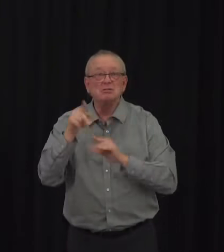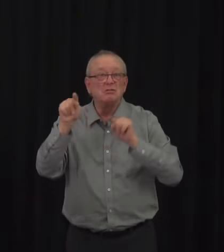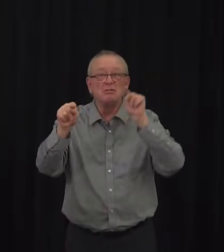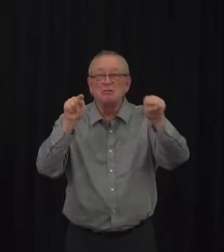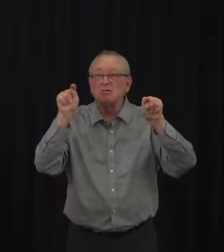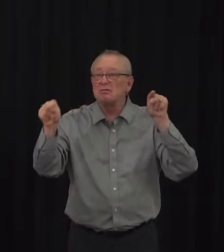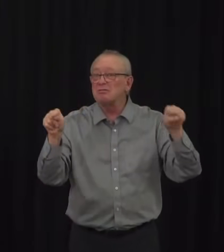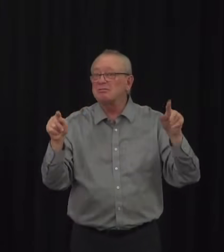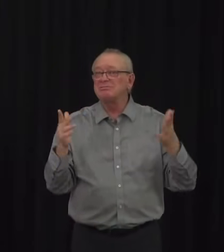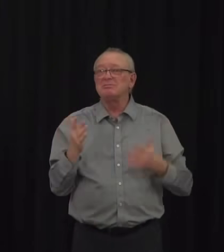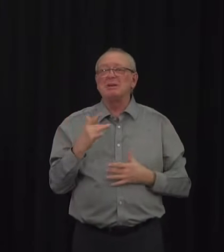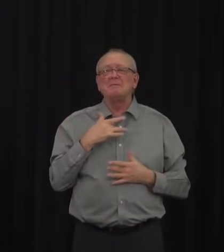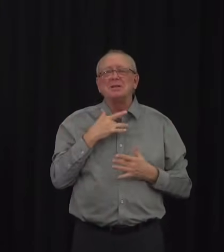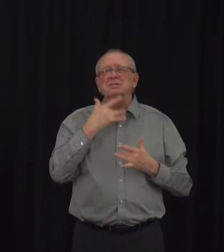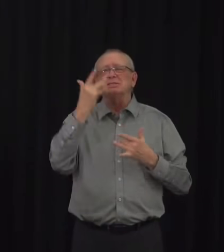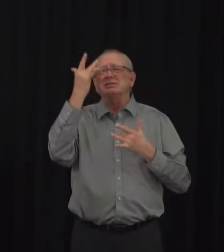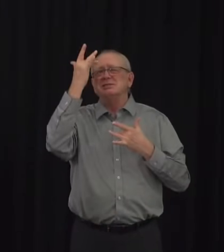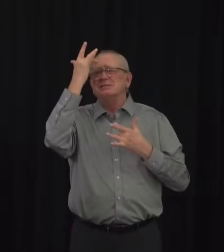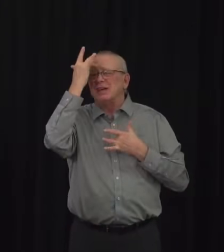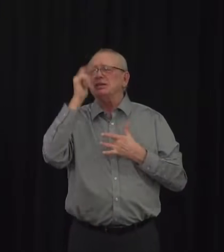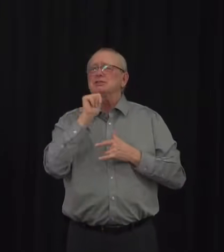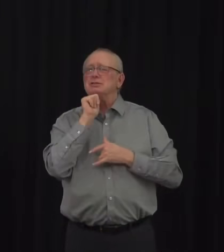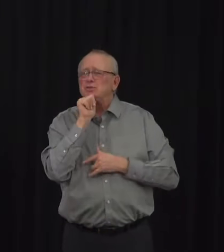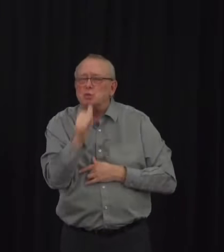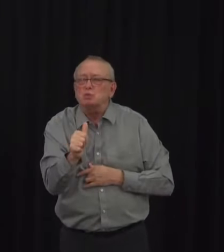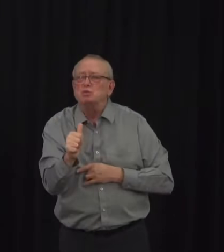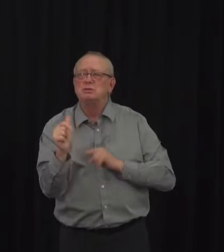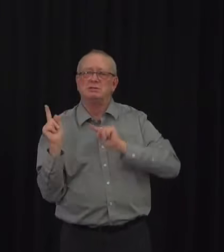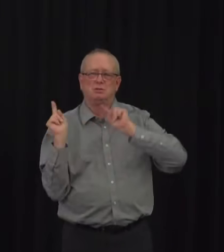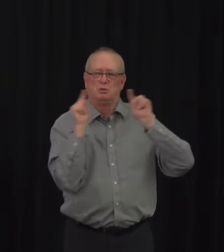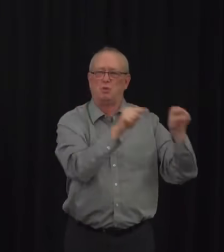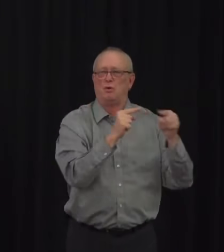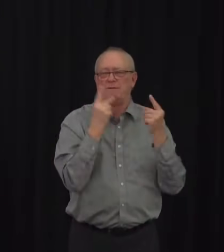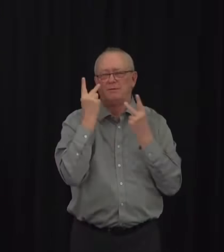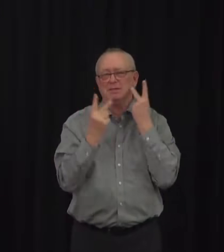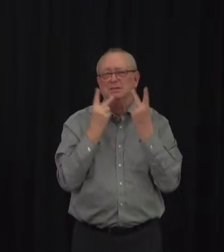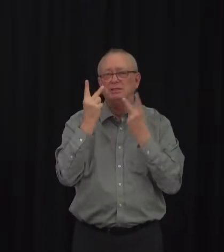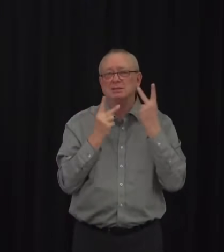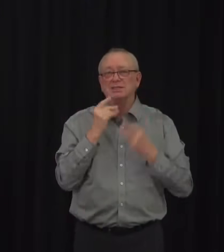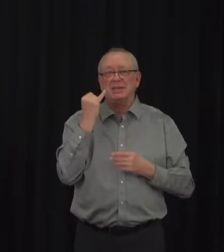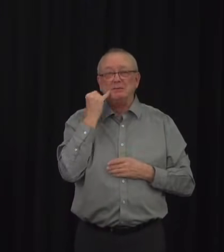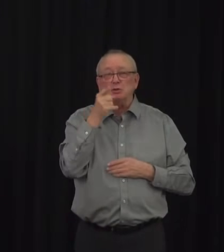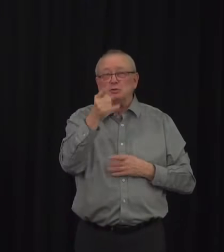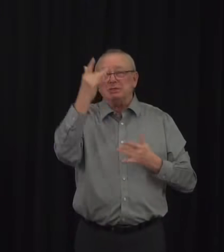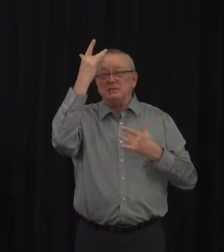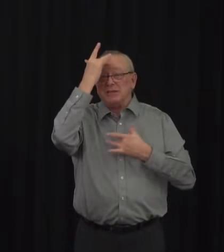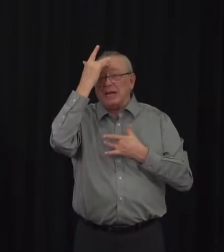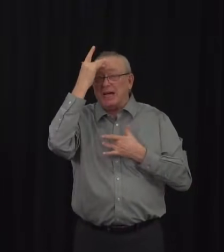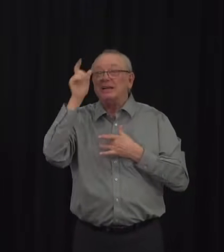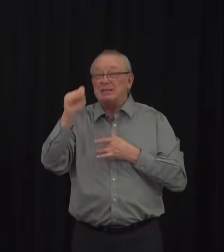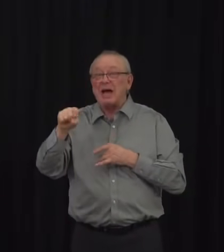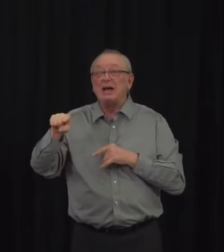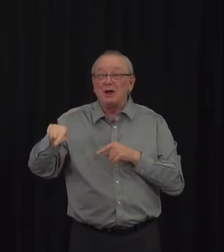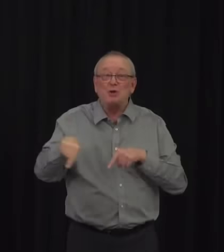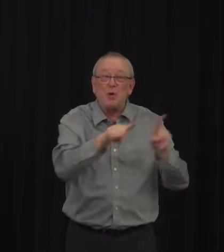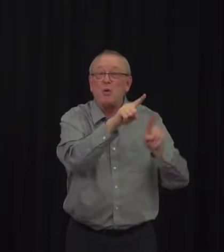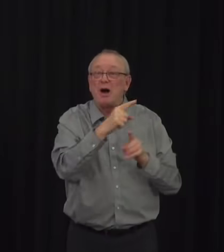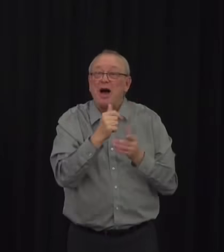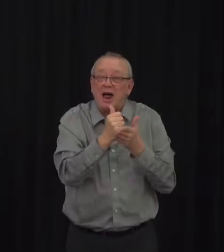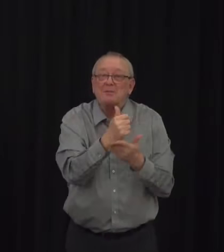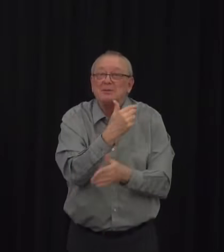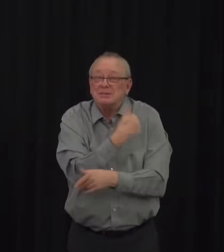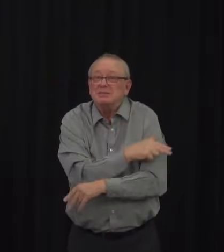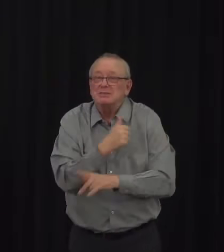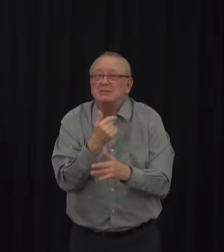are feeling sick, unless, of course, you yourself need care. Answer honestly and fully when asked screening questions at